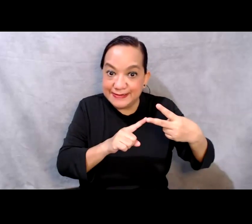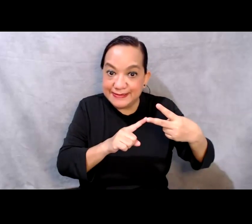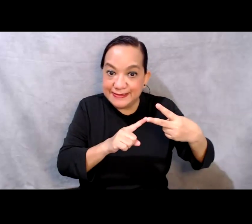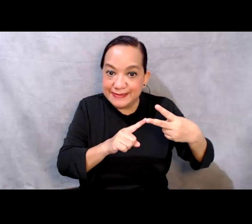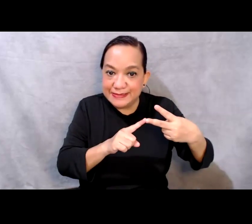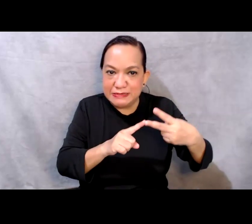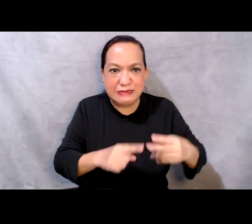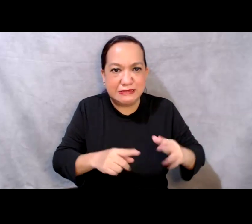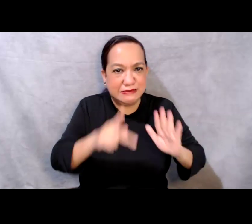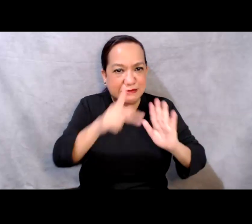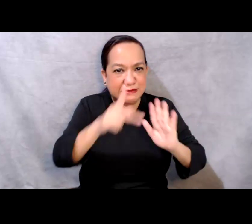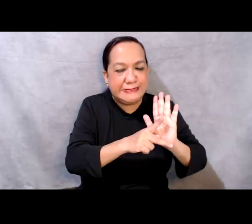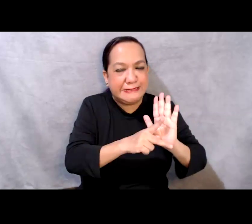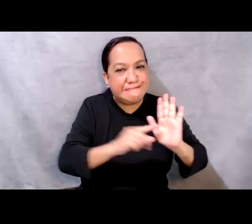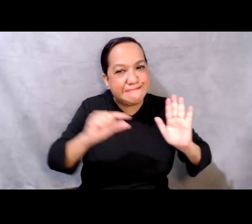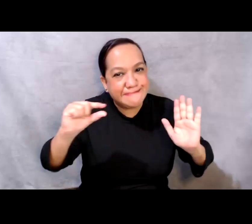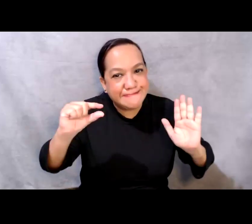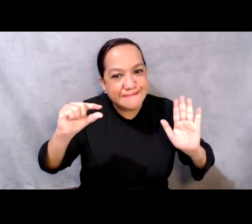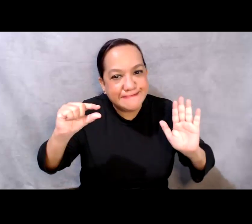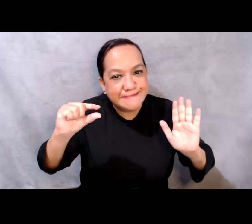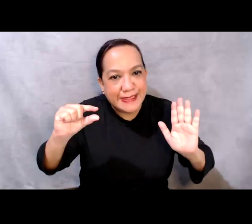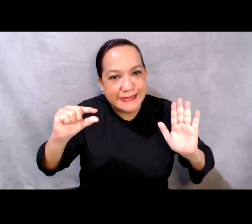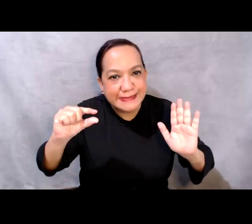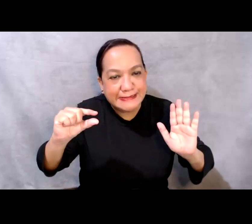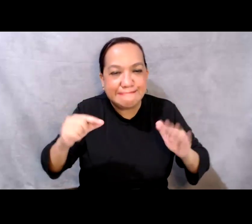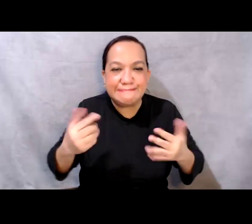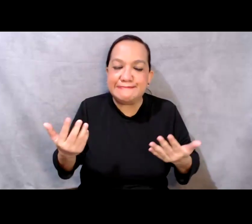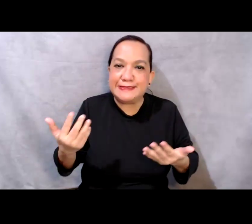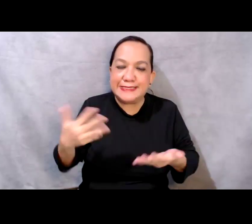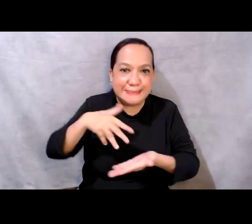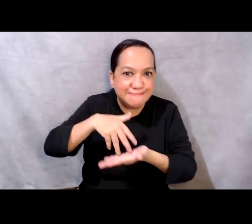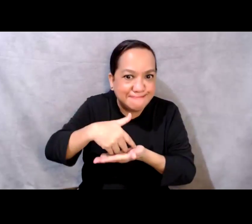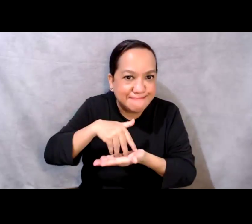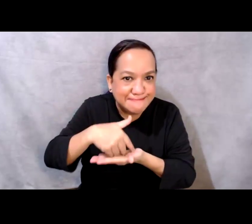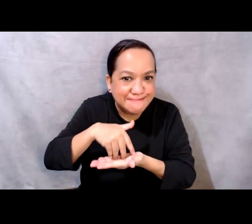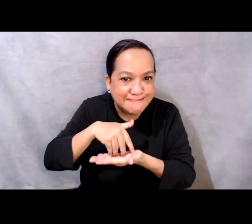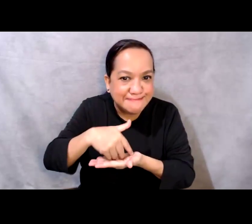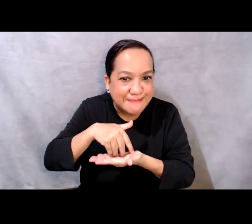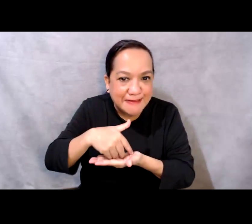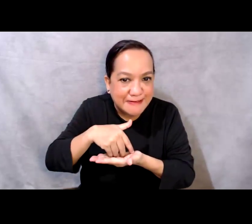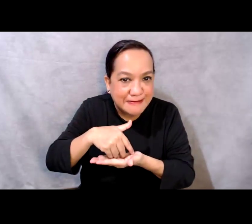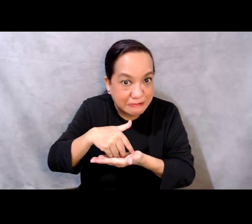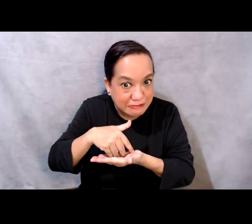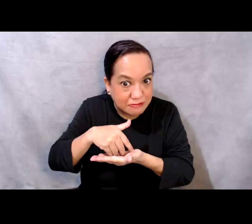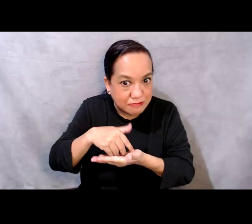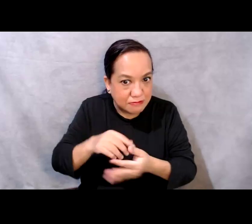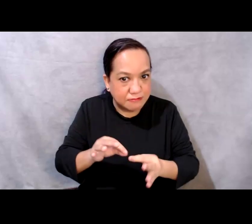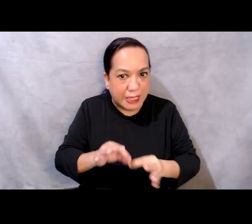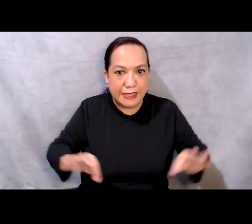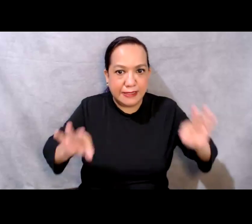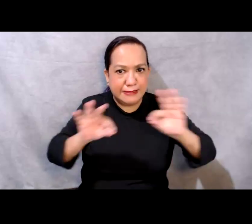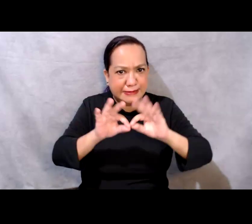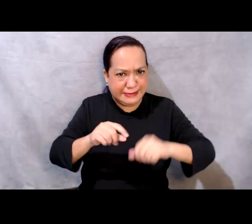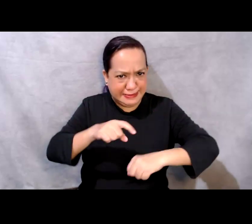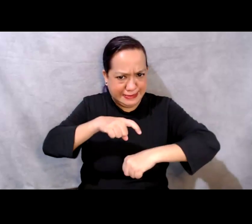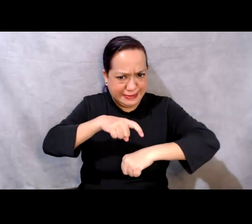have referred to these. One is a very important one, which is the issue of time limits. So the criticisms that